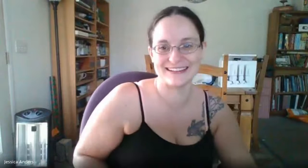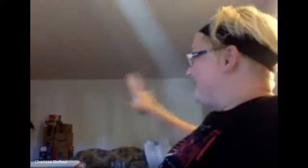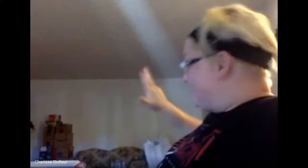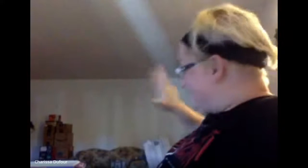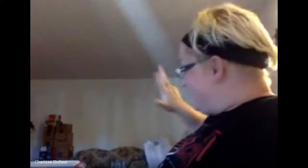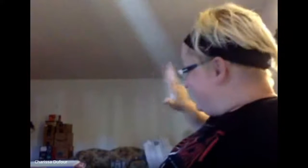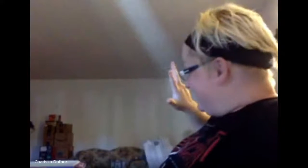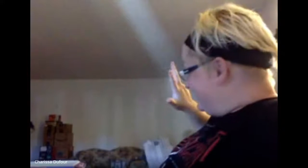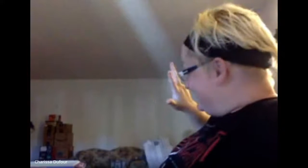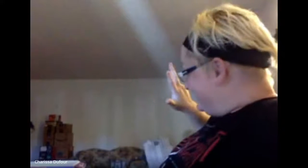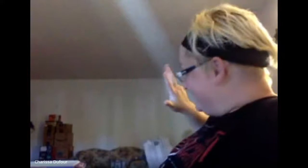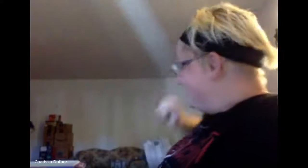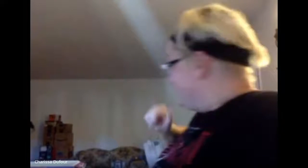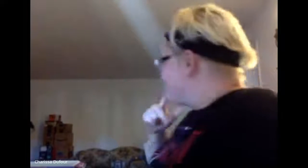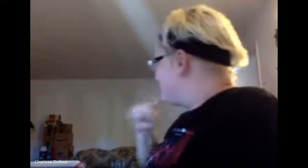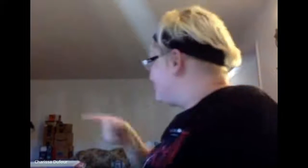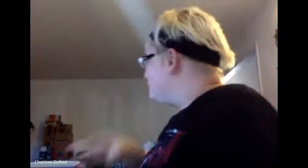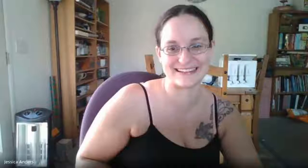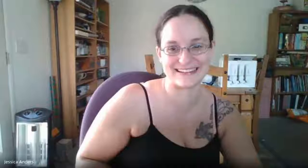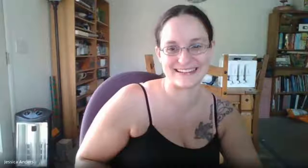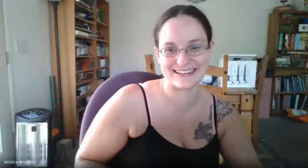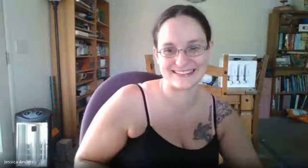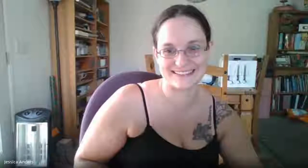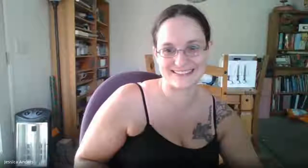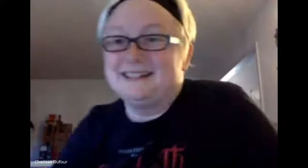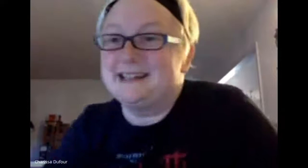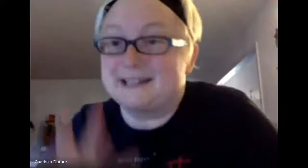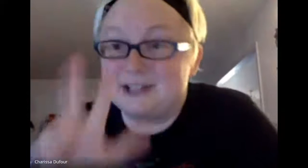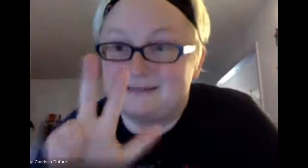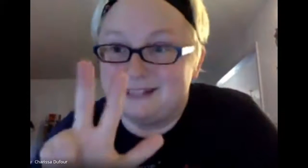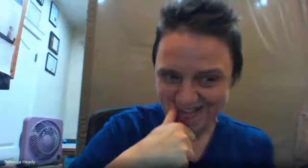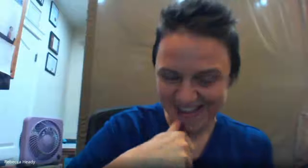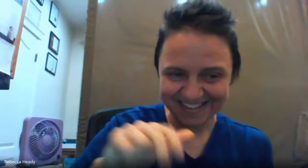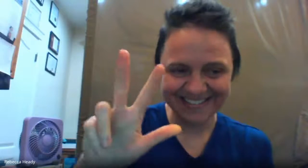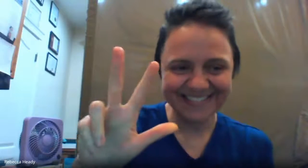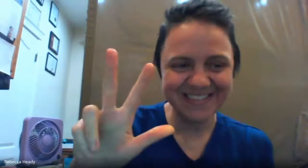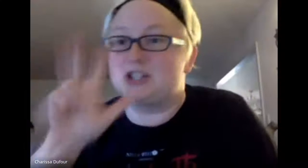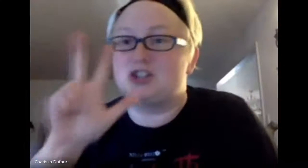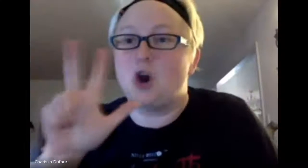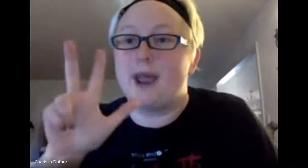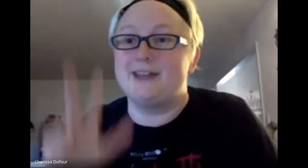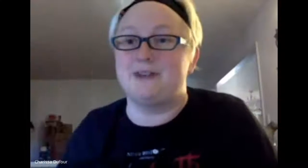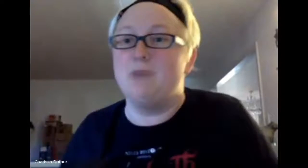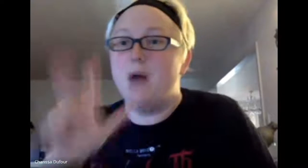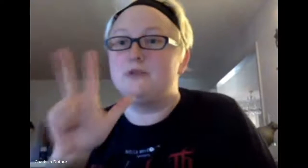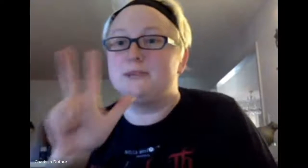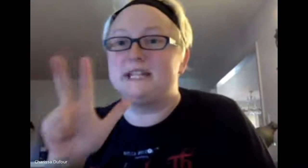3. You taught me. Yes. He comes up just so angry. Mom, you've been teaching me